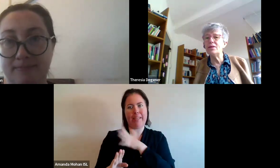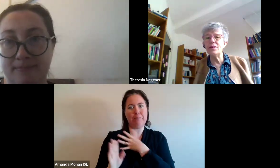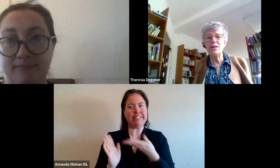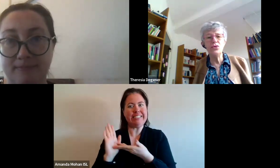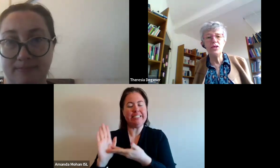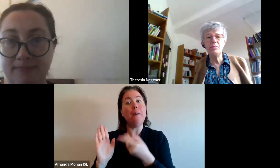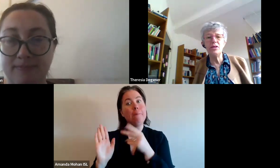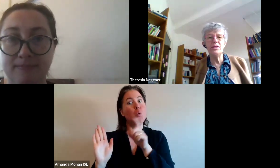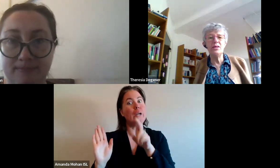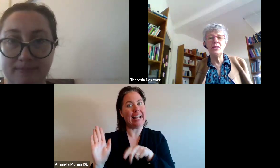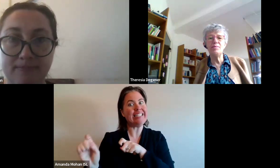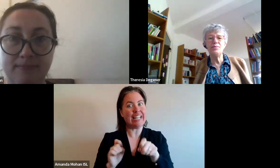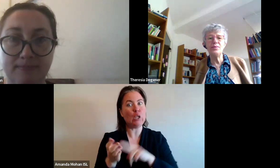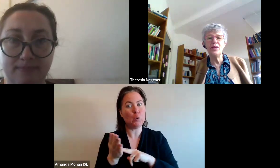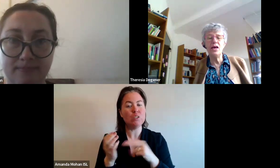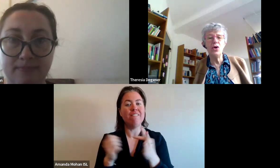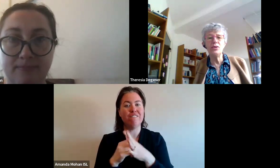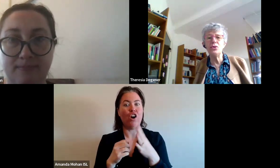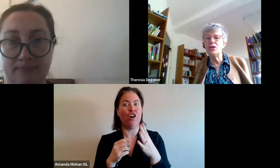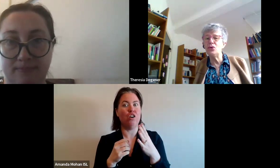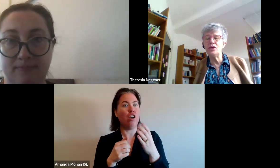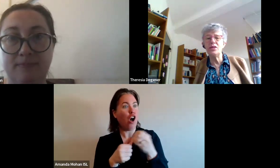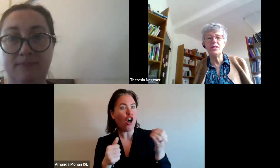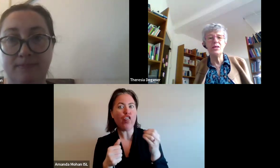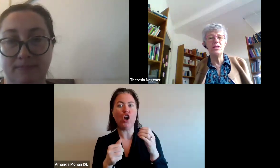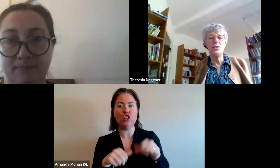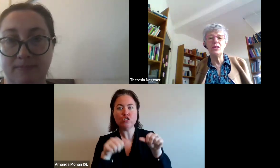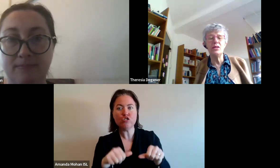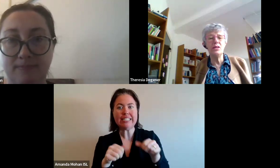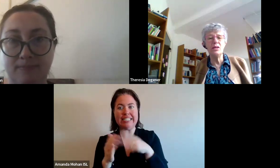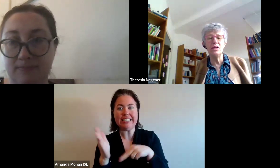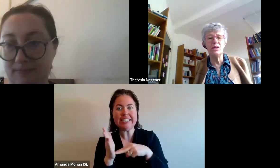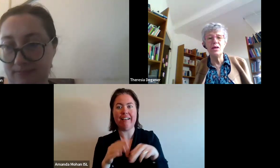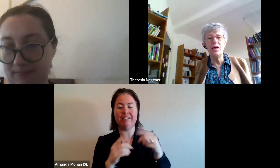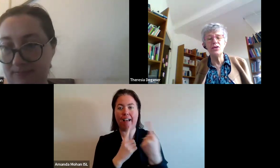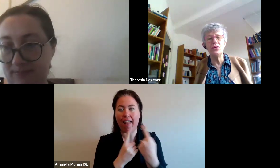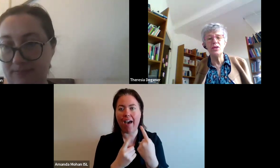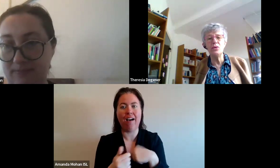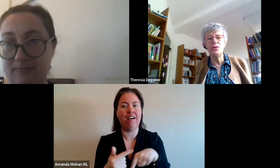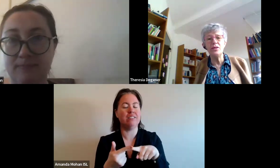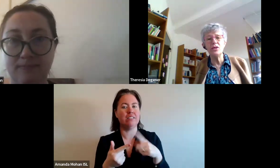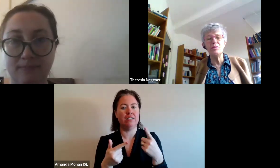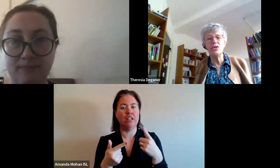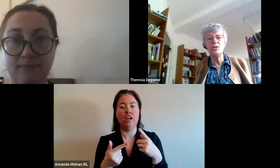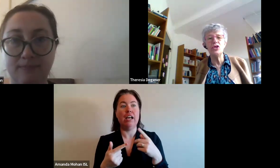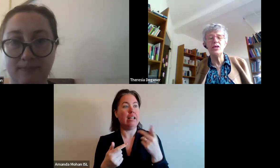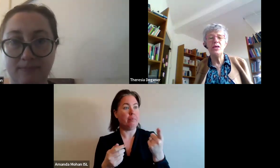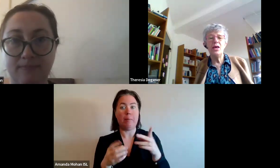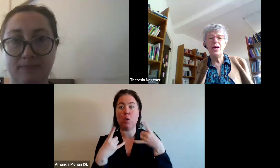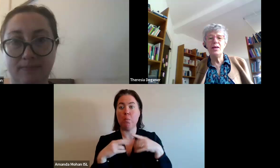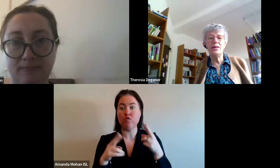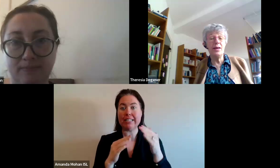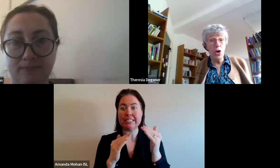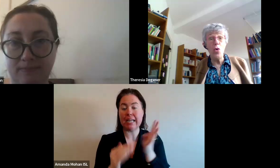in other treaty body dialogues. You can use it within the dialogues with the Human Rights